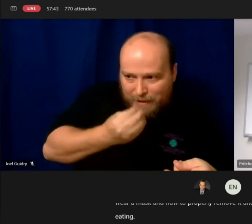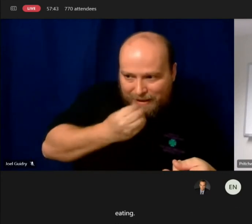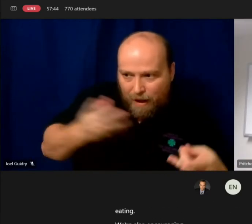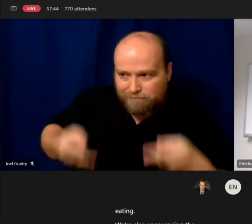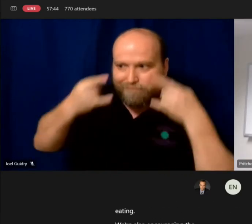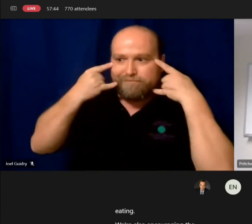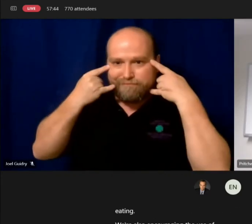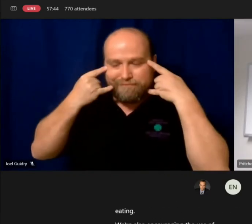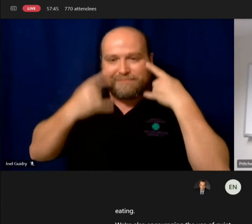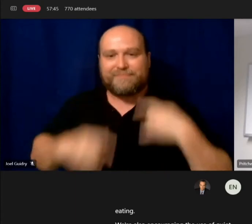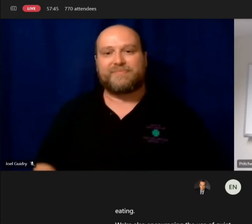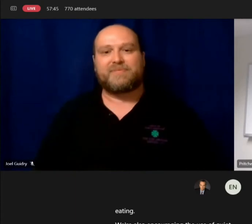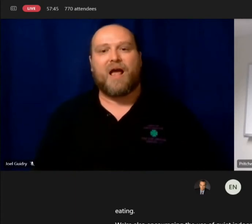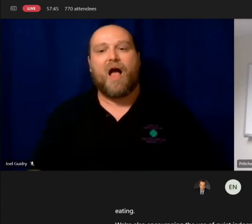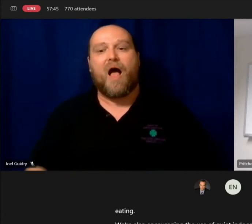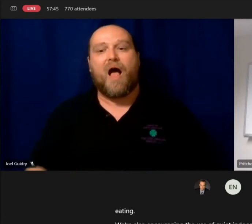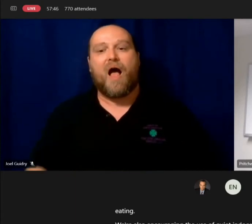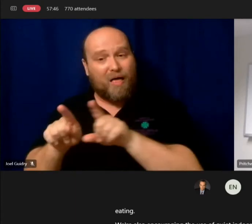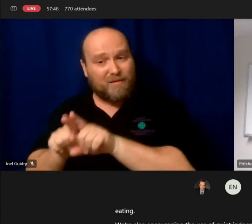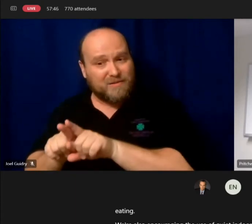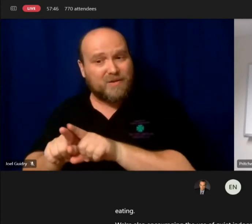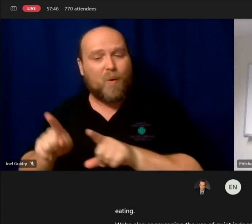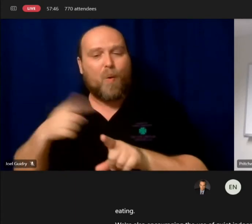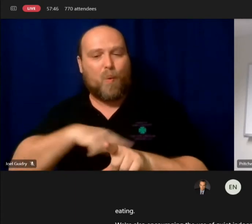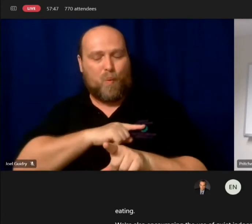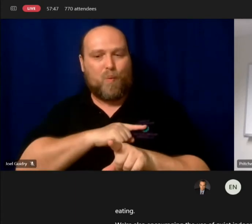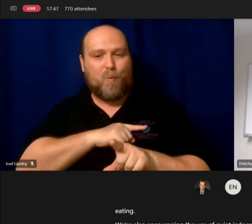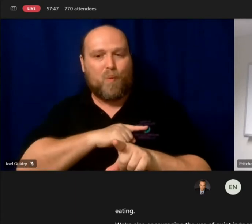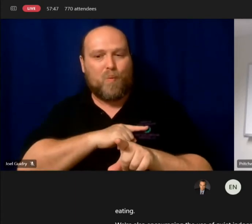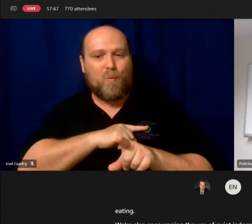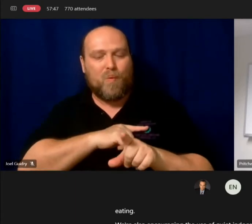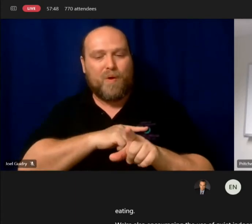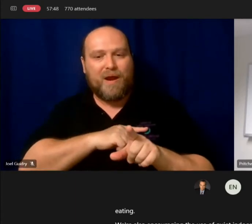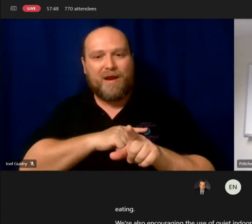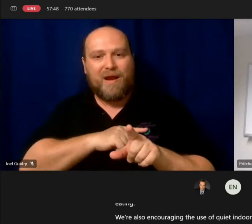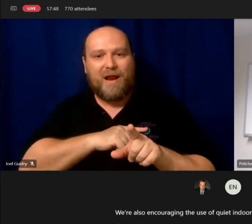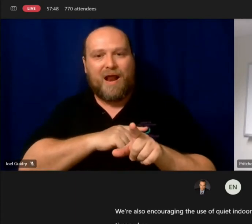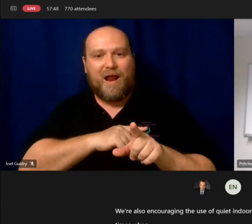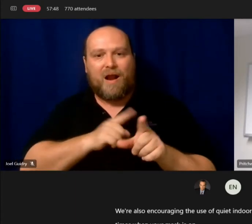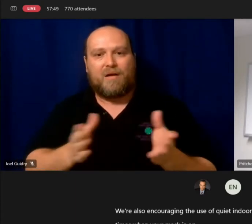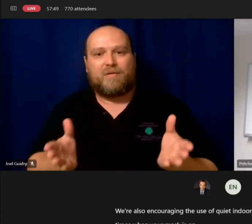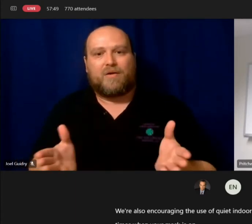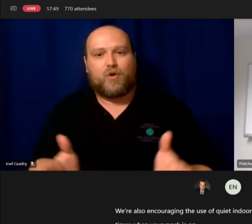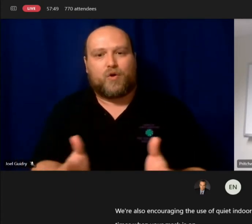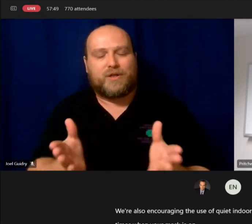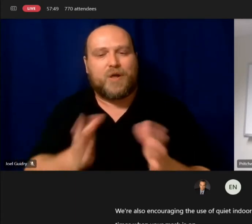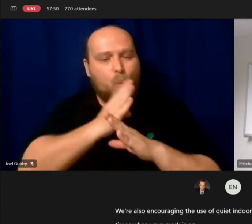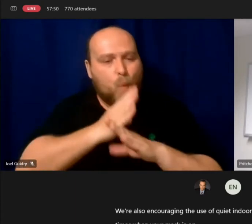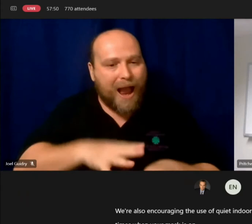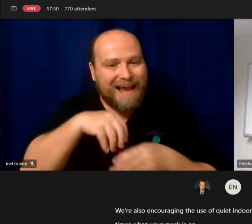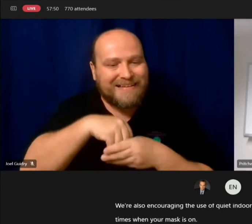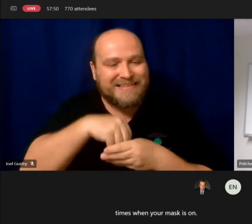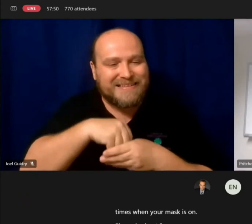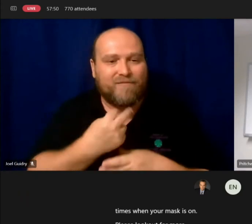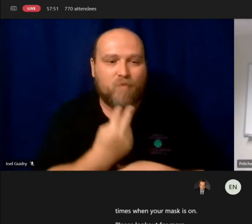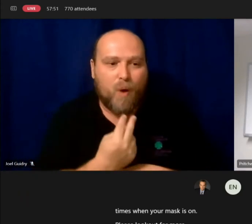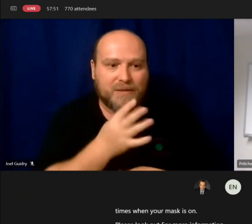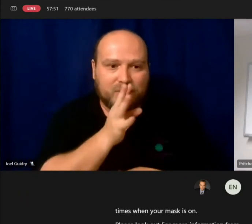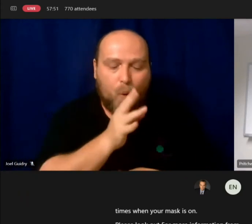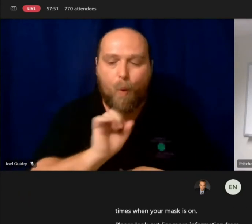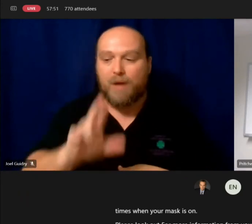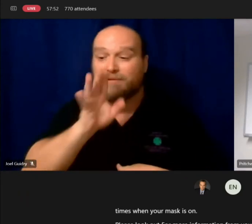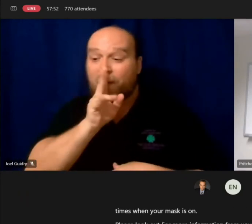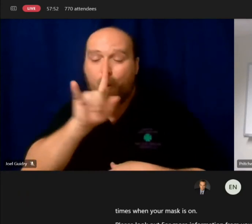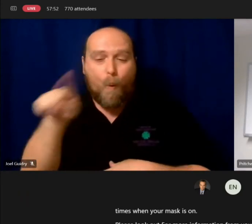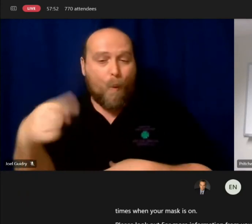indoor voices and limiting talking to times when your mask is on. Please look out for more information from your student's school